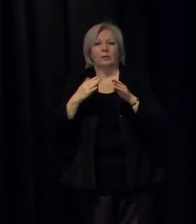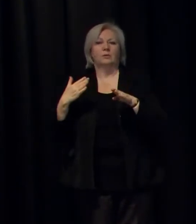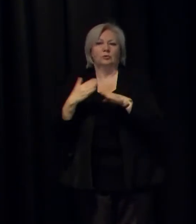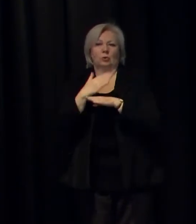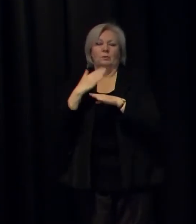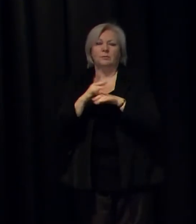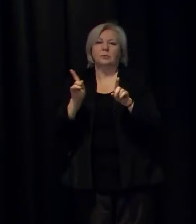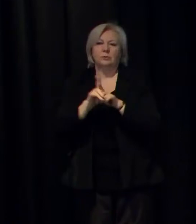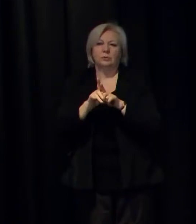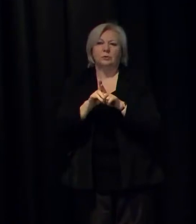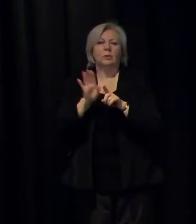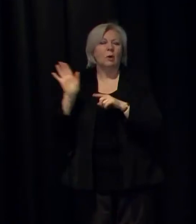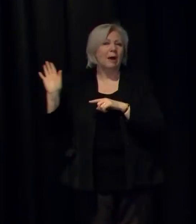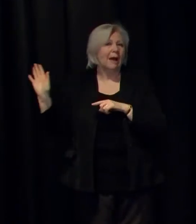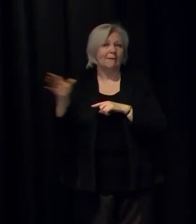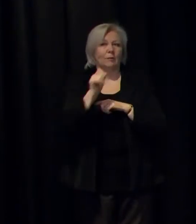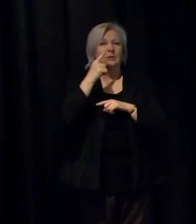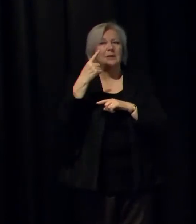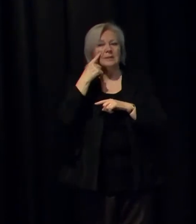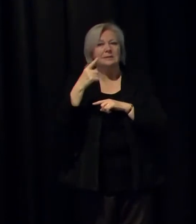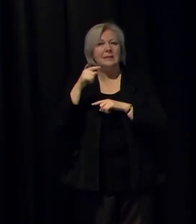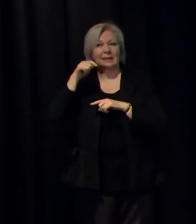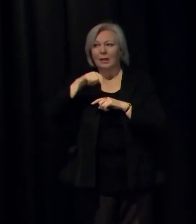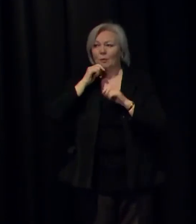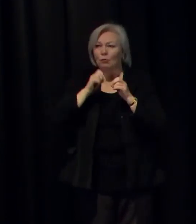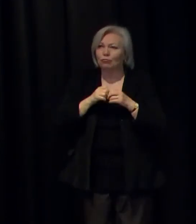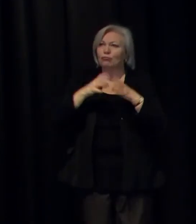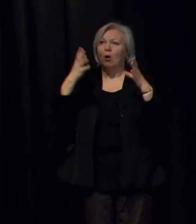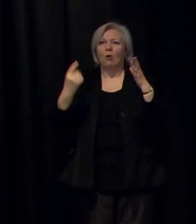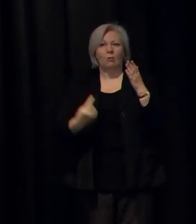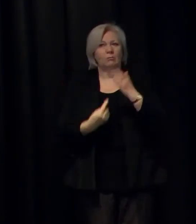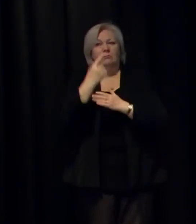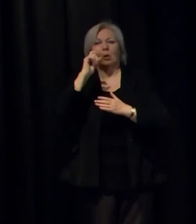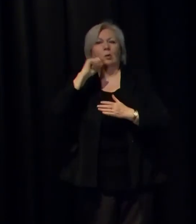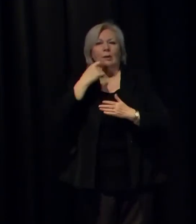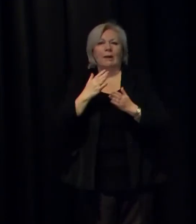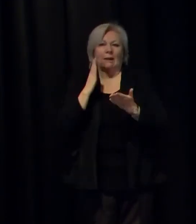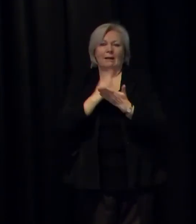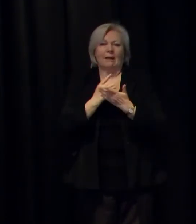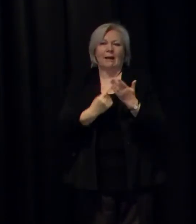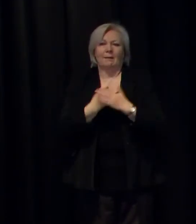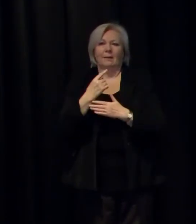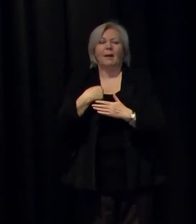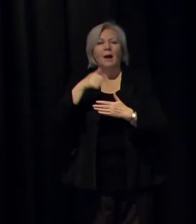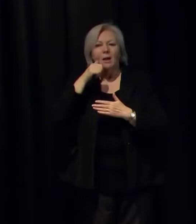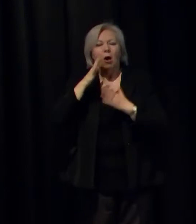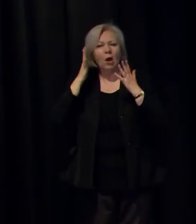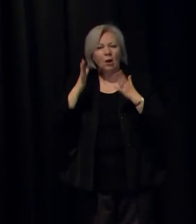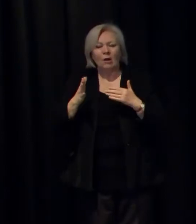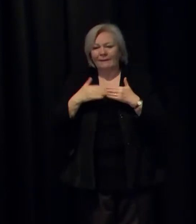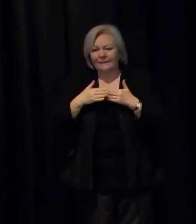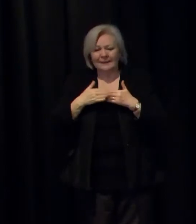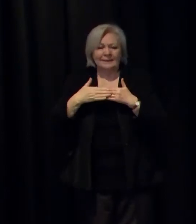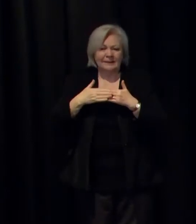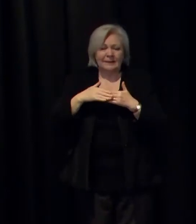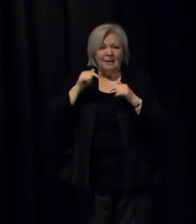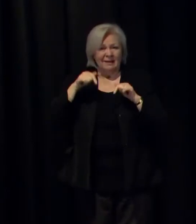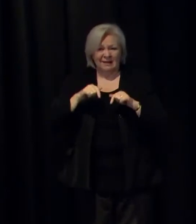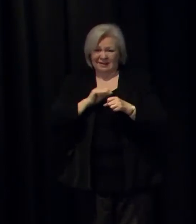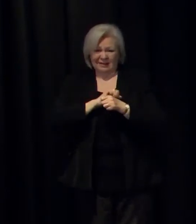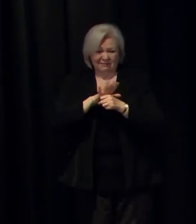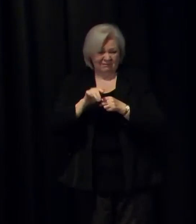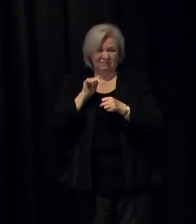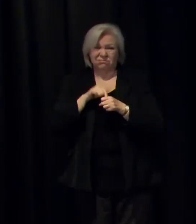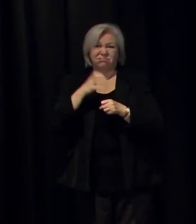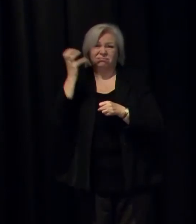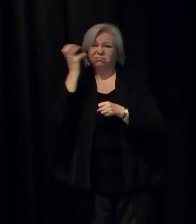return to growth and prosperity. There's healing to be done, be in no doubt about that. This global pandemic has been